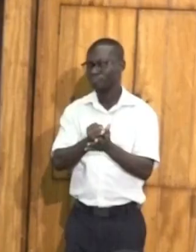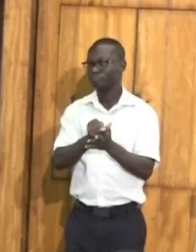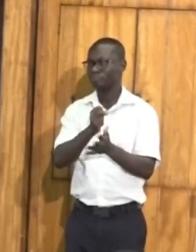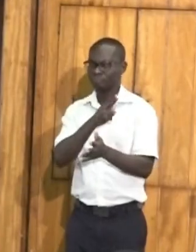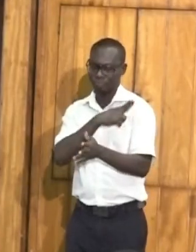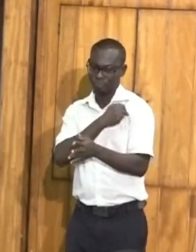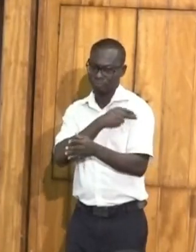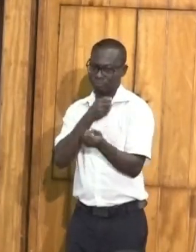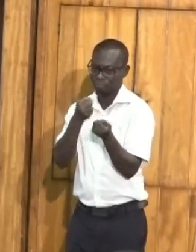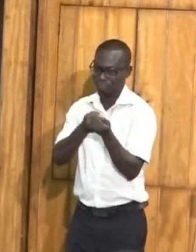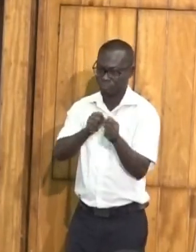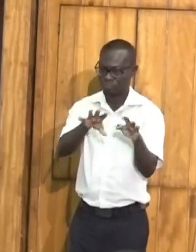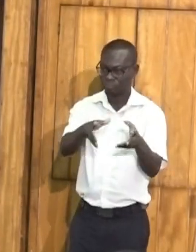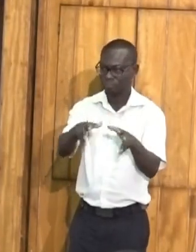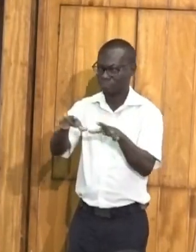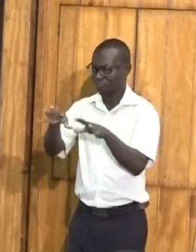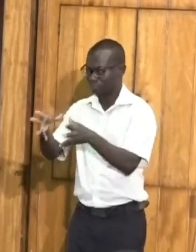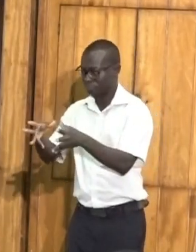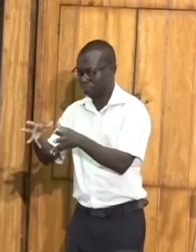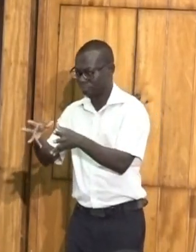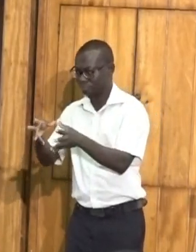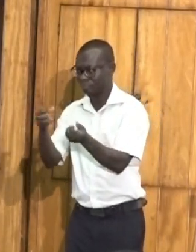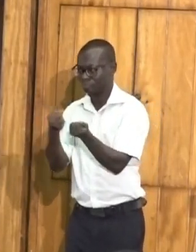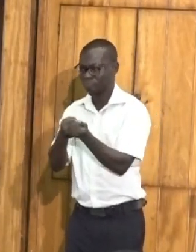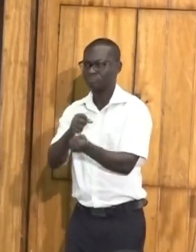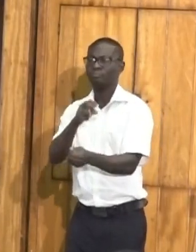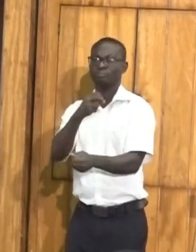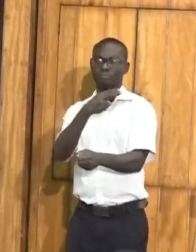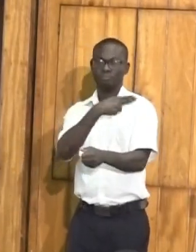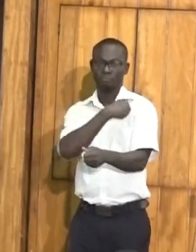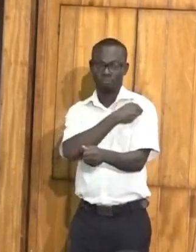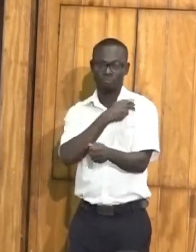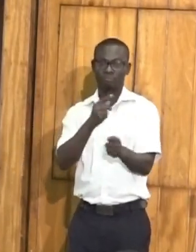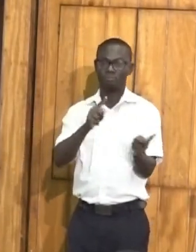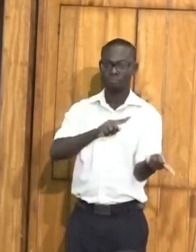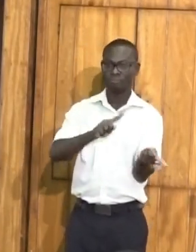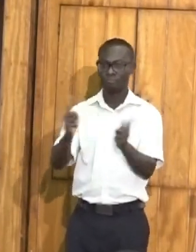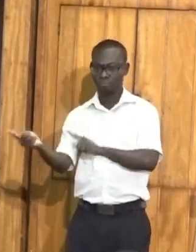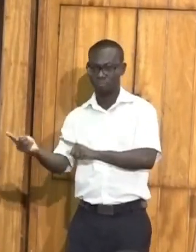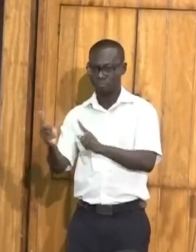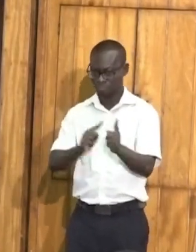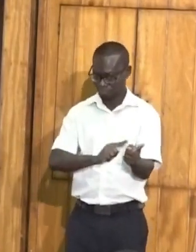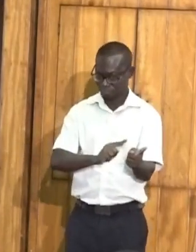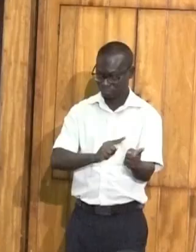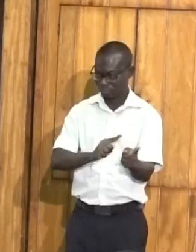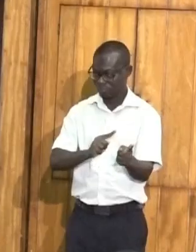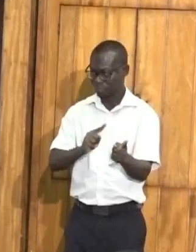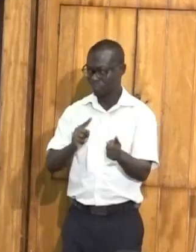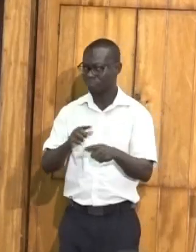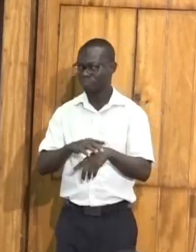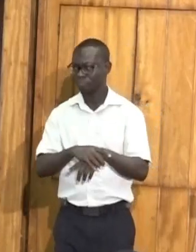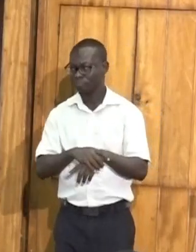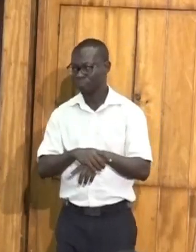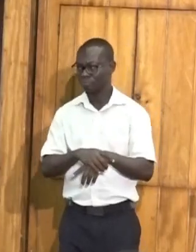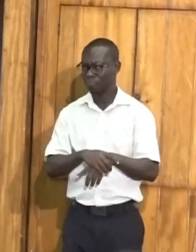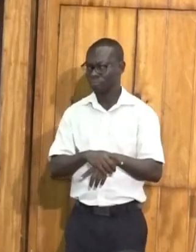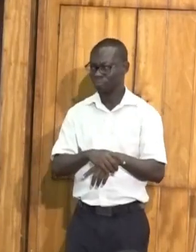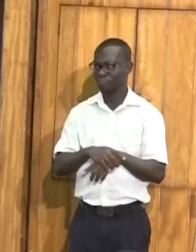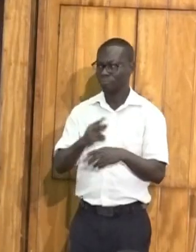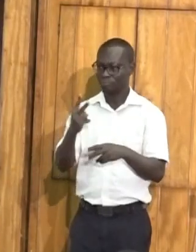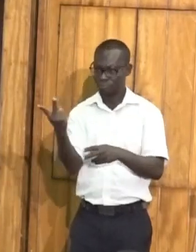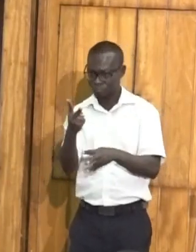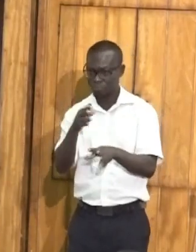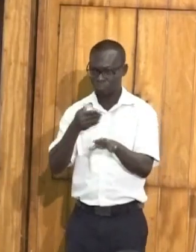the communities and we also support the facilities. Remy spoke about the cohesion around integrated